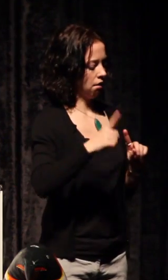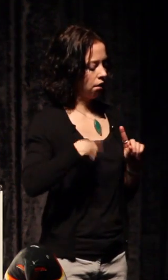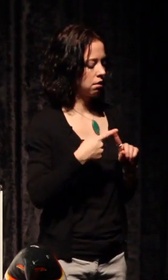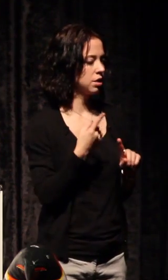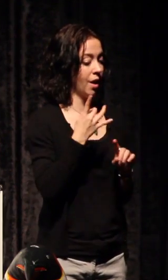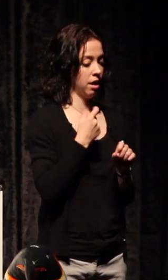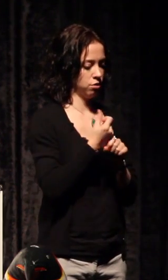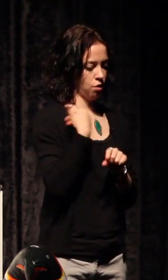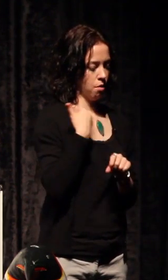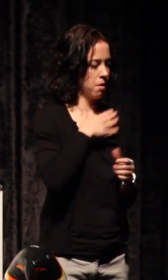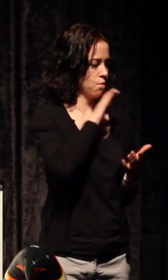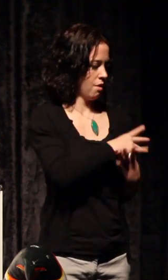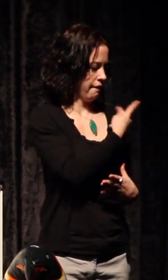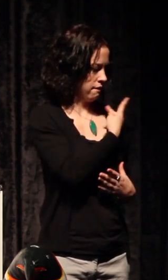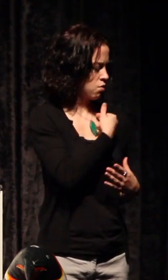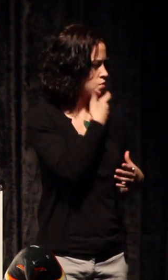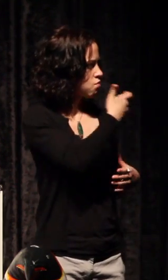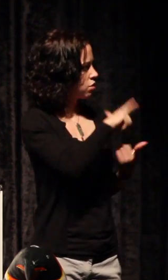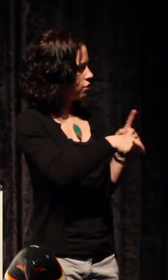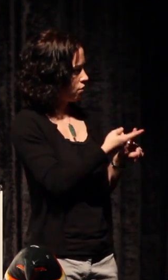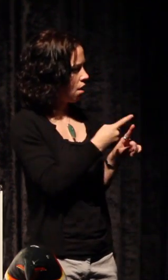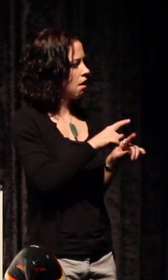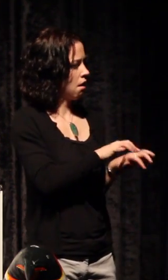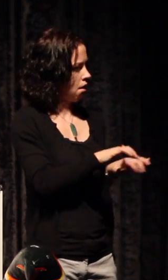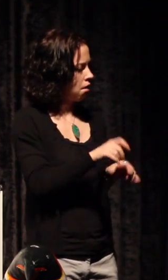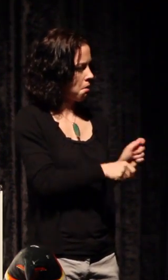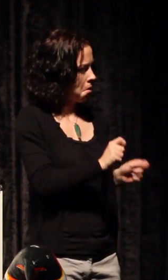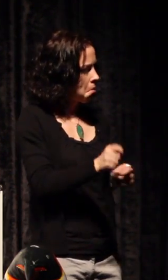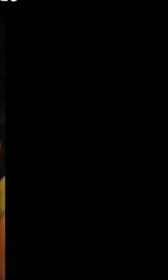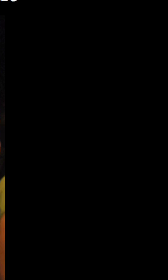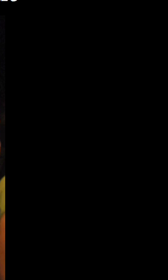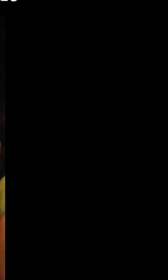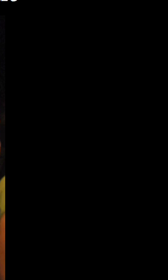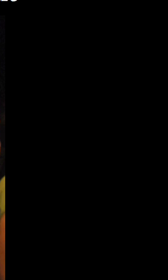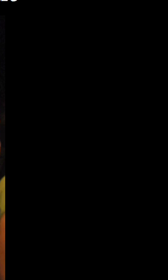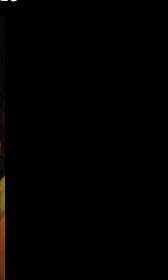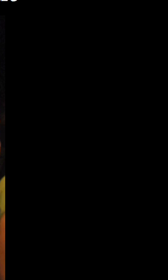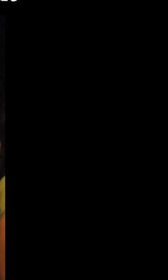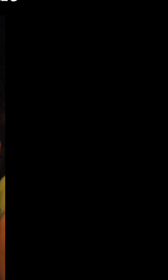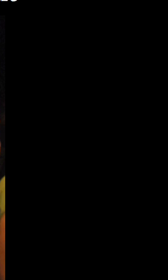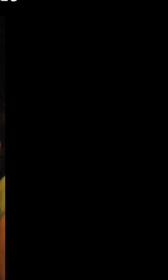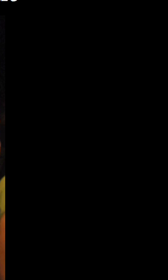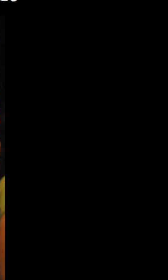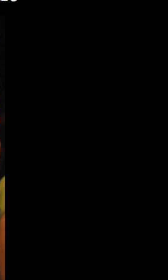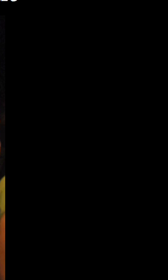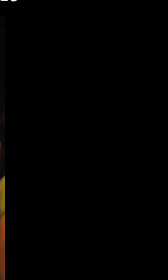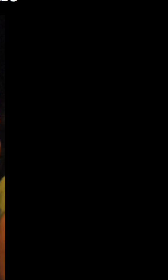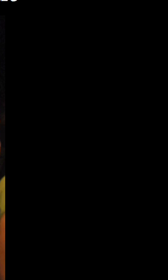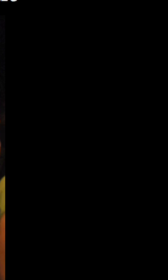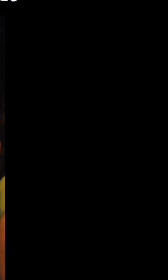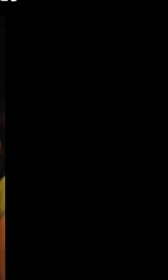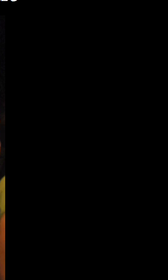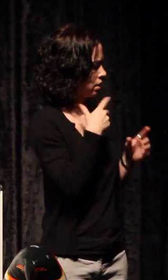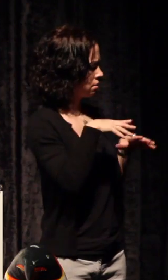watching a friend perform a marimba on wooden xylophones, and we decided to take lessons. Lessons are great, but there's a